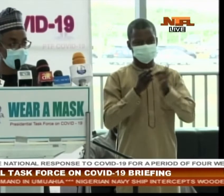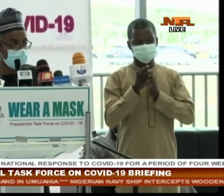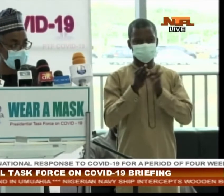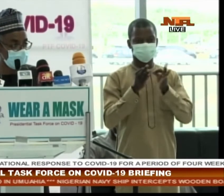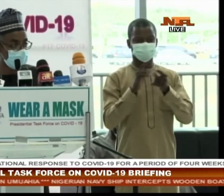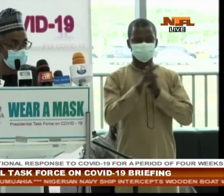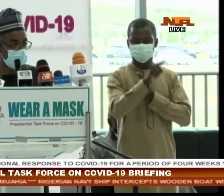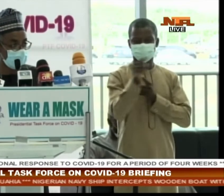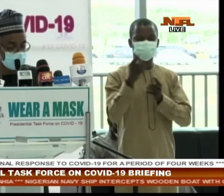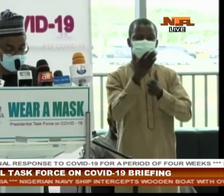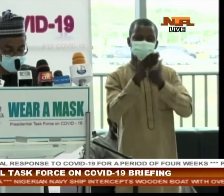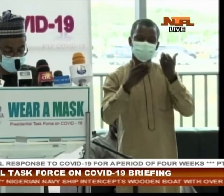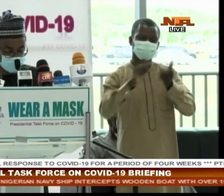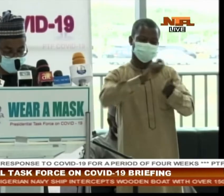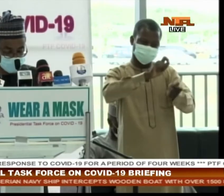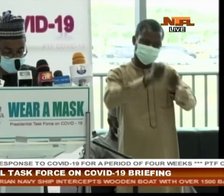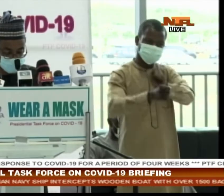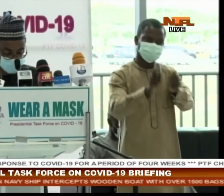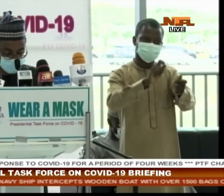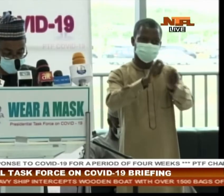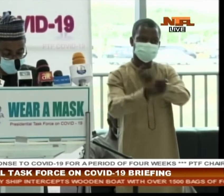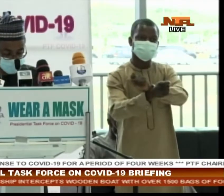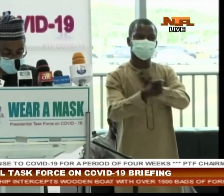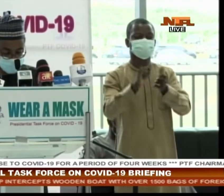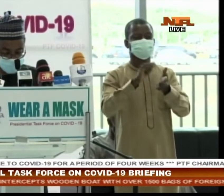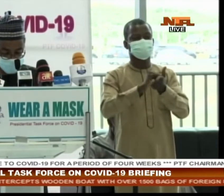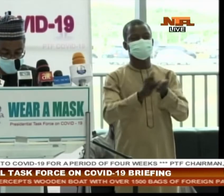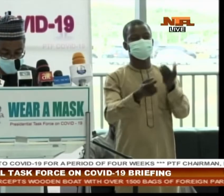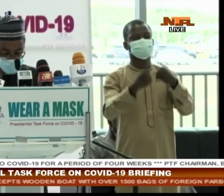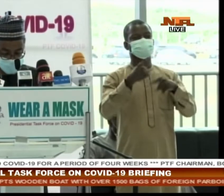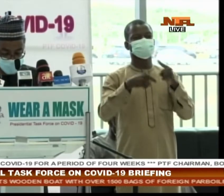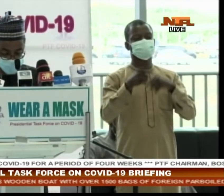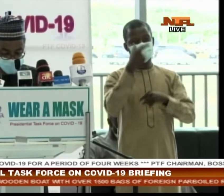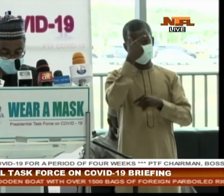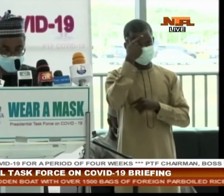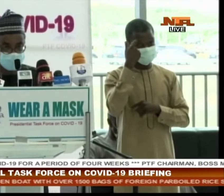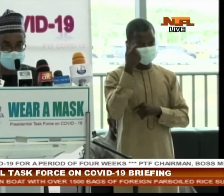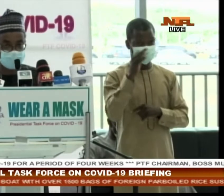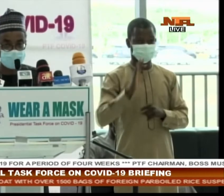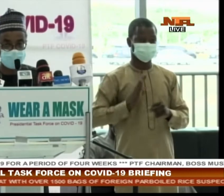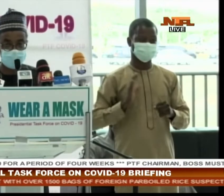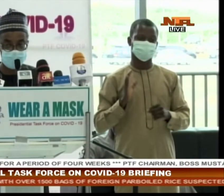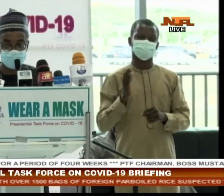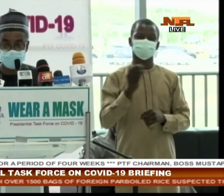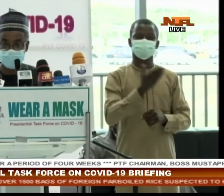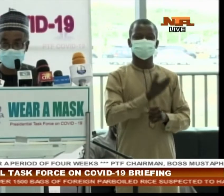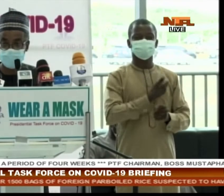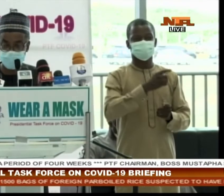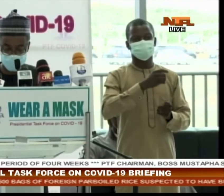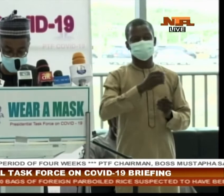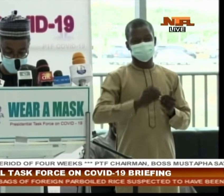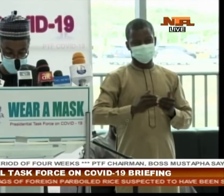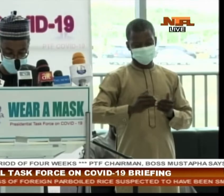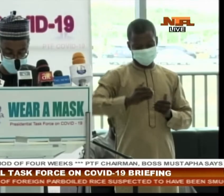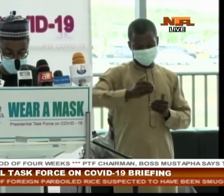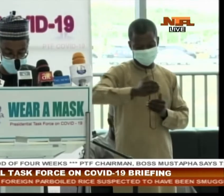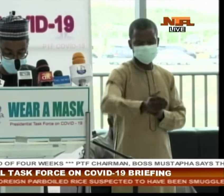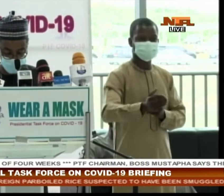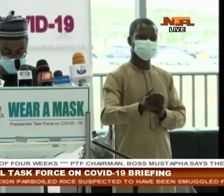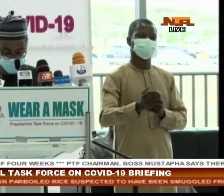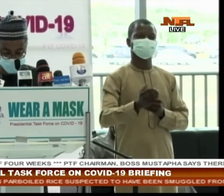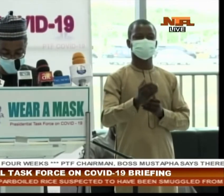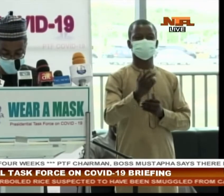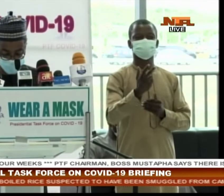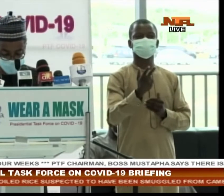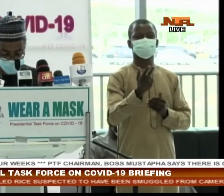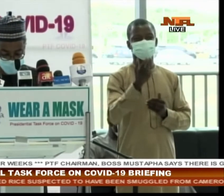of the changes that will come as a result of our transition onto phase 3 of a